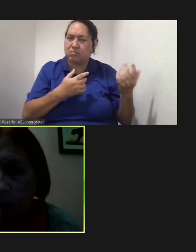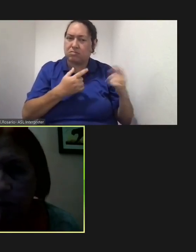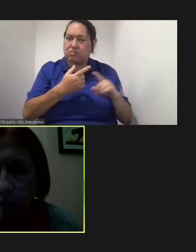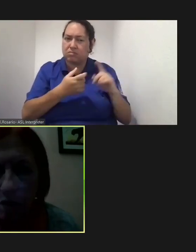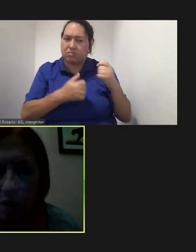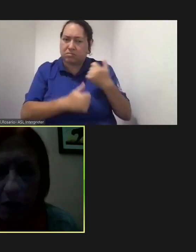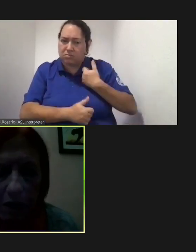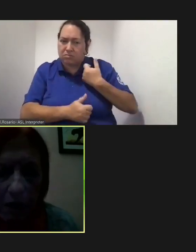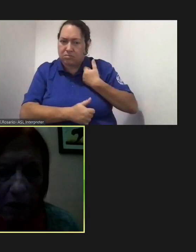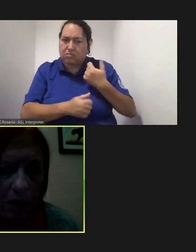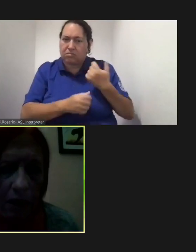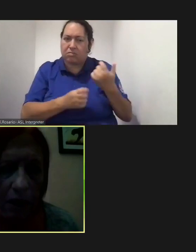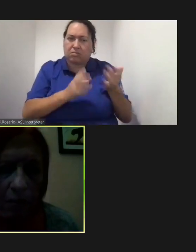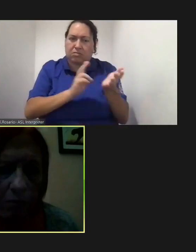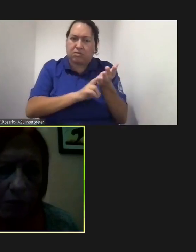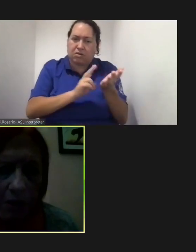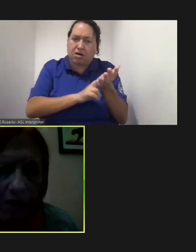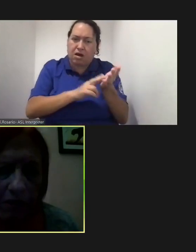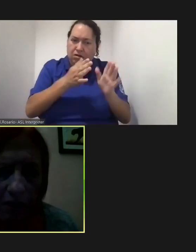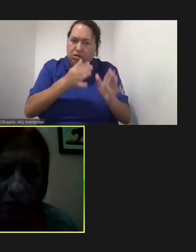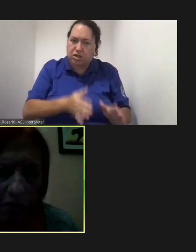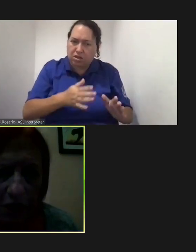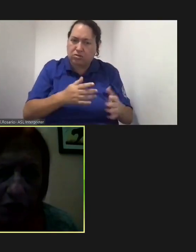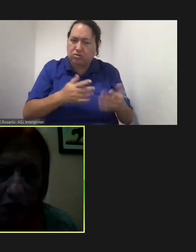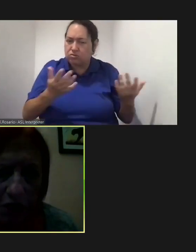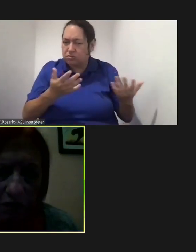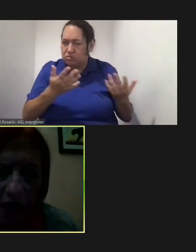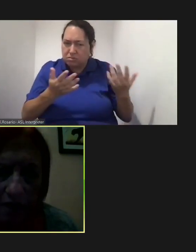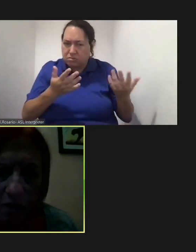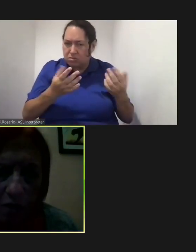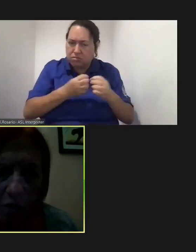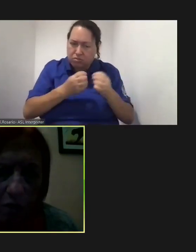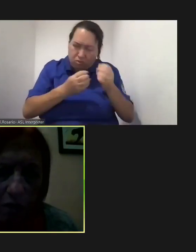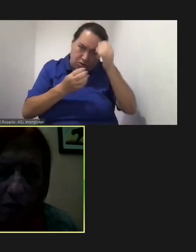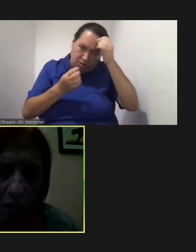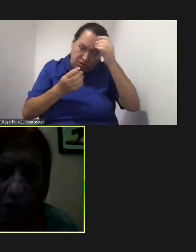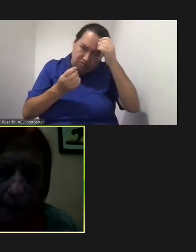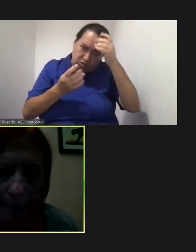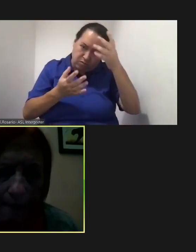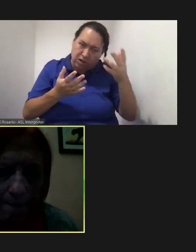military, or do you have any information of that sort?